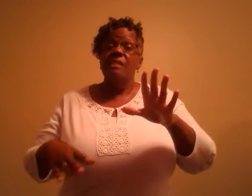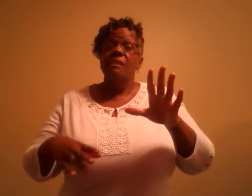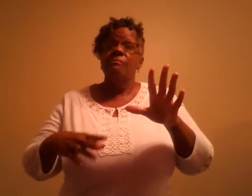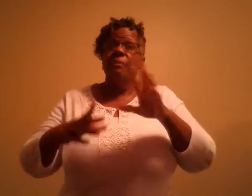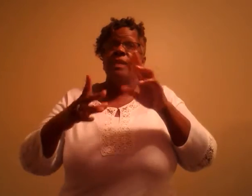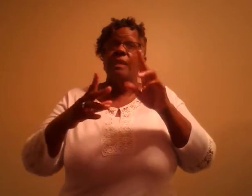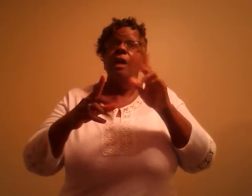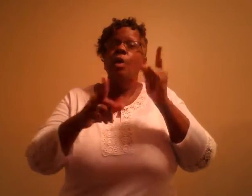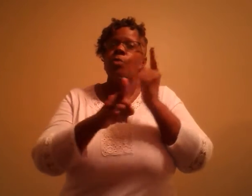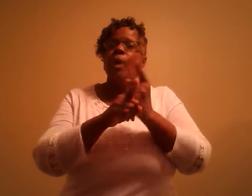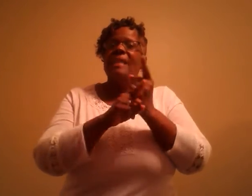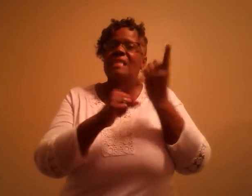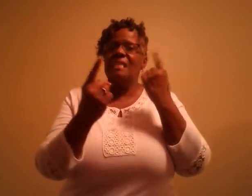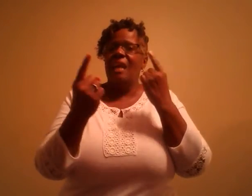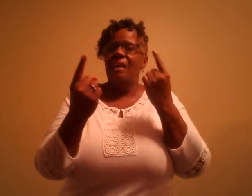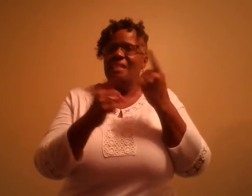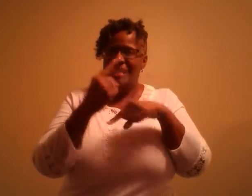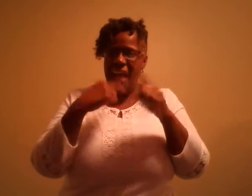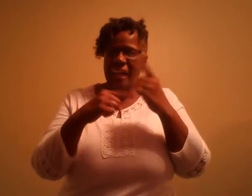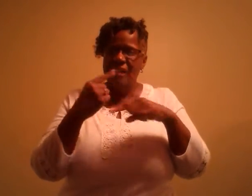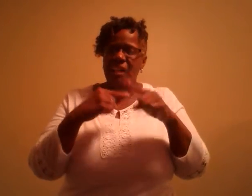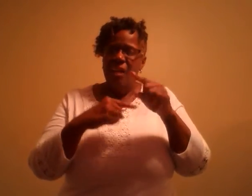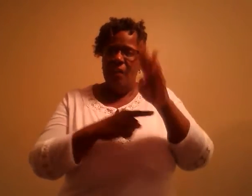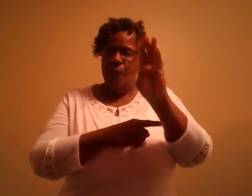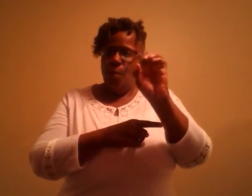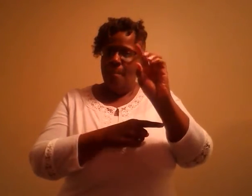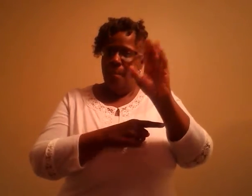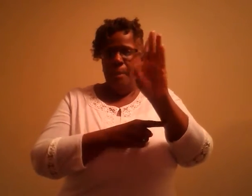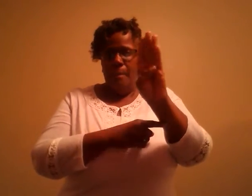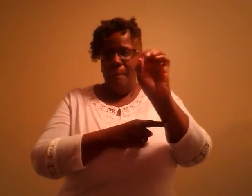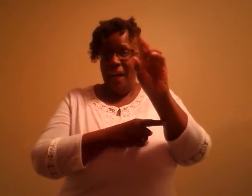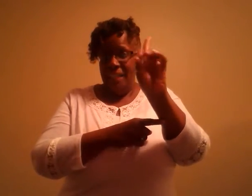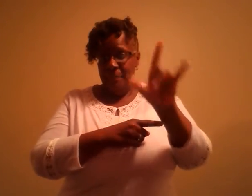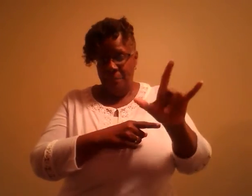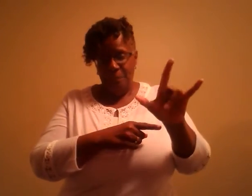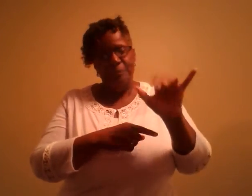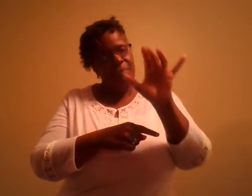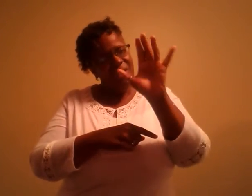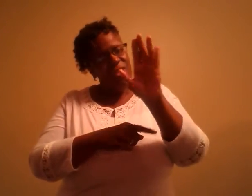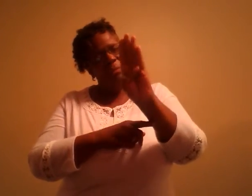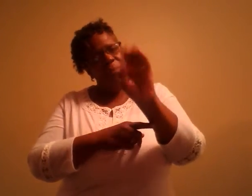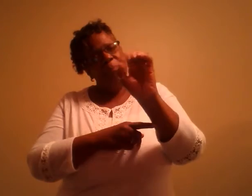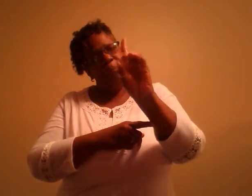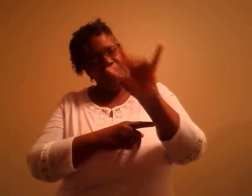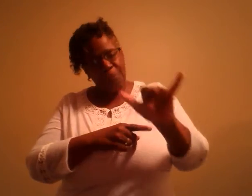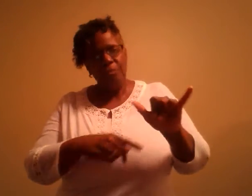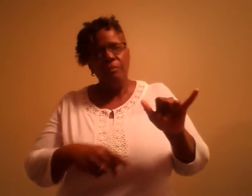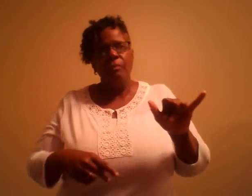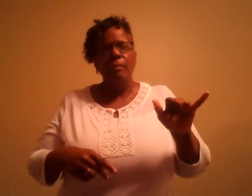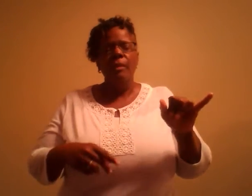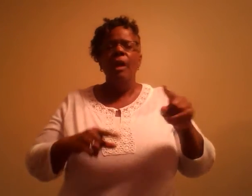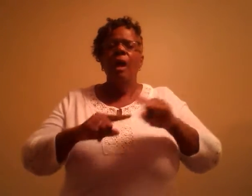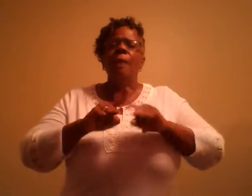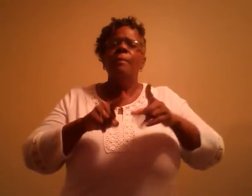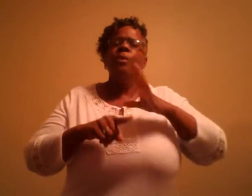the, the right sign for body. Excuse me. But when